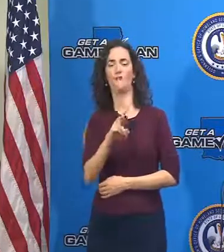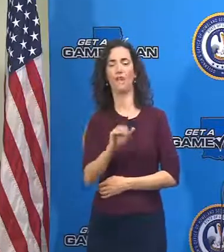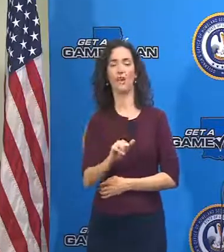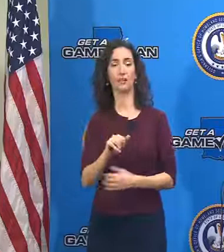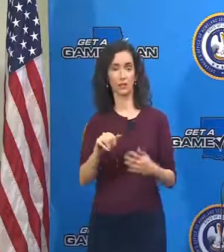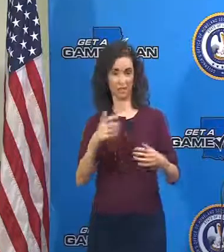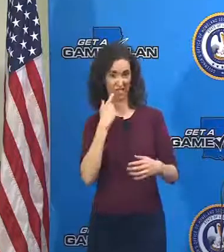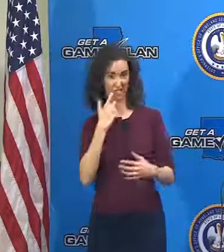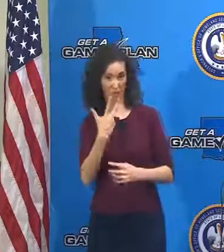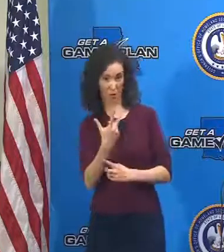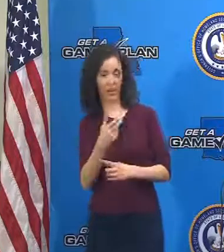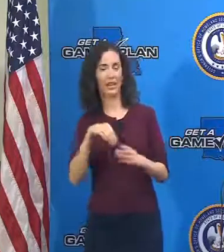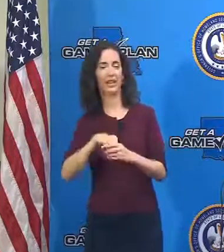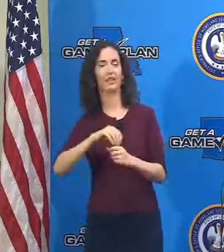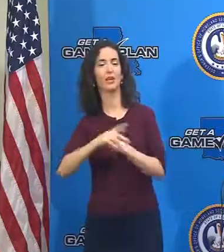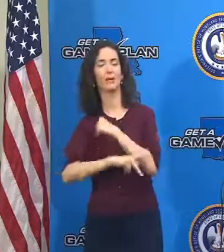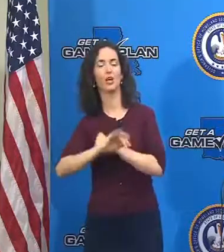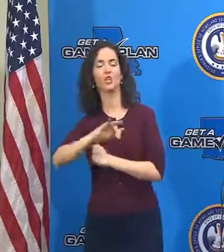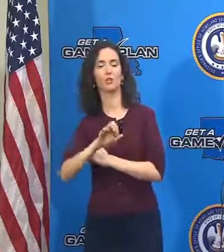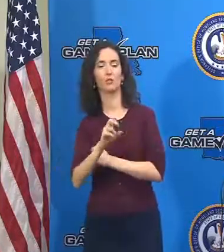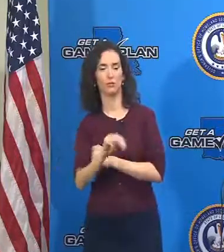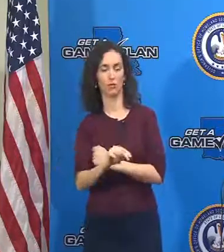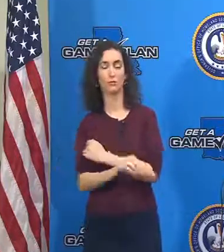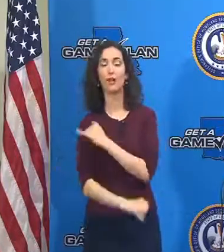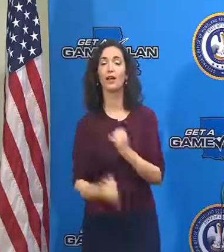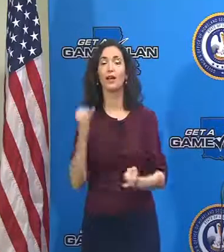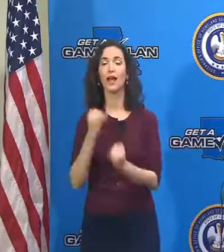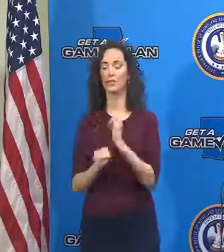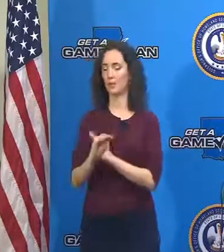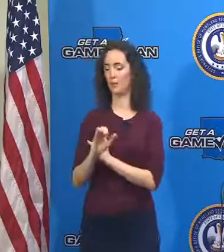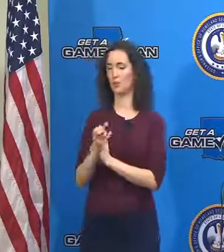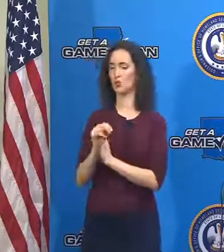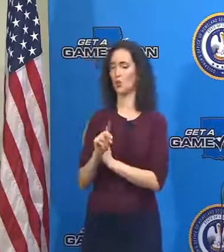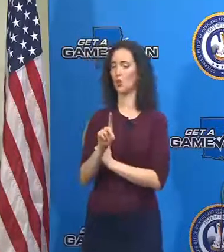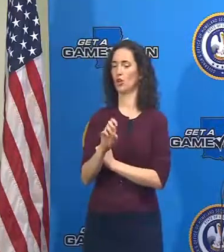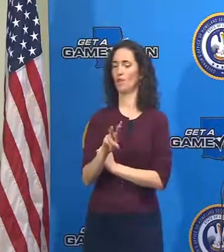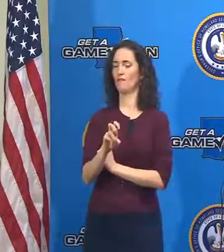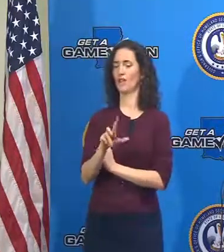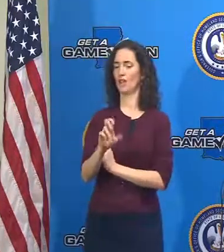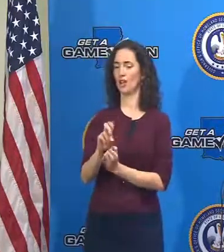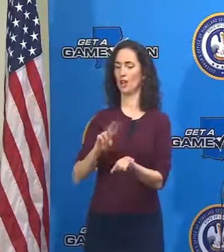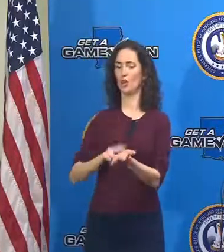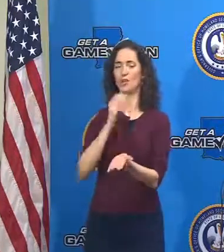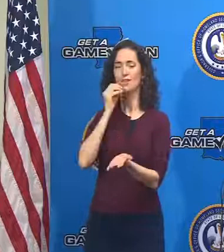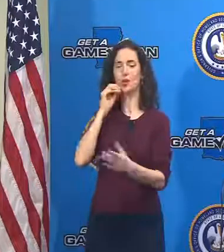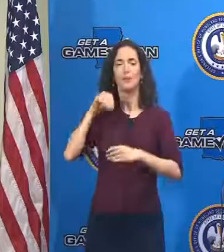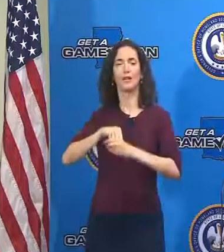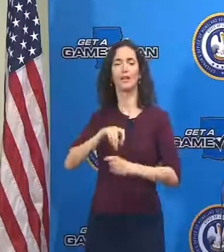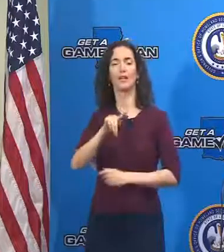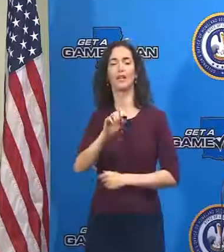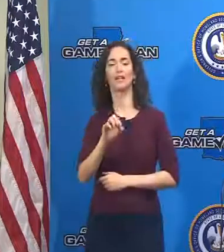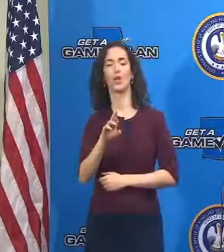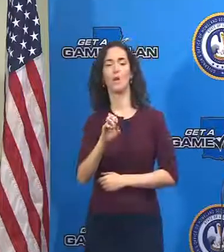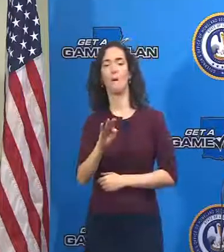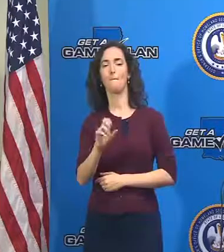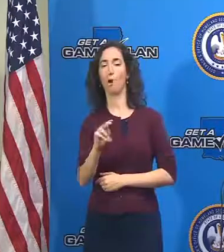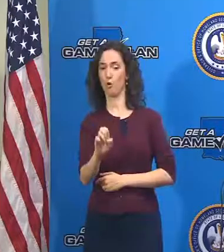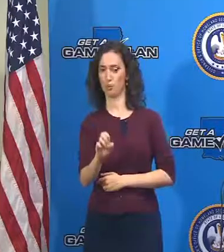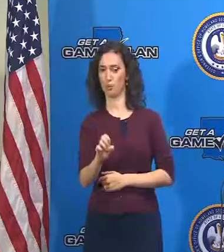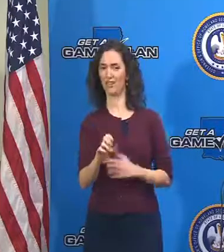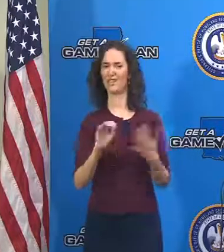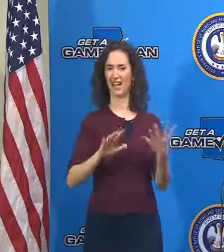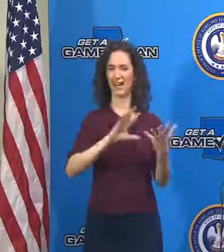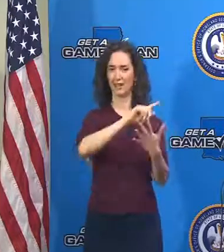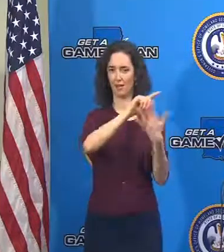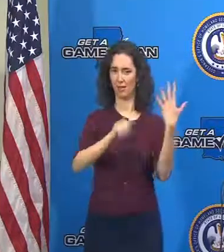in Jefferson Parish, and finally, Maison DeVille Nursing Home in Terrebonne. I know there was some issues